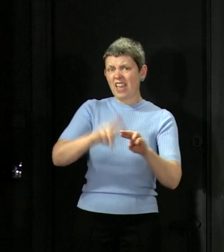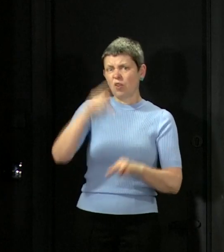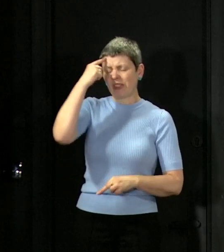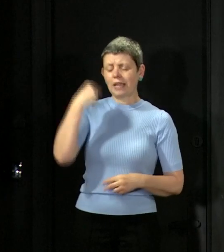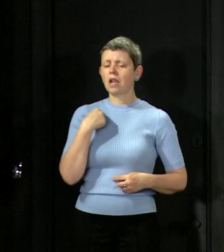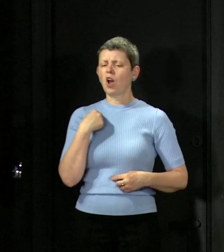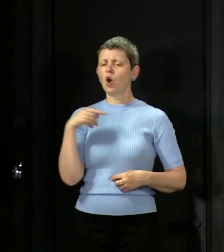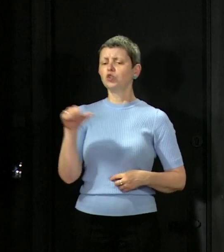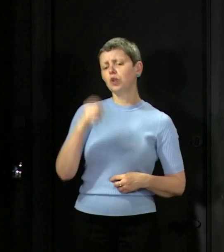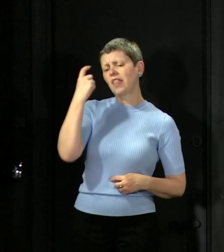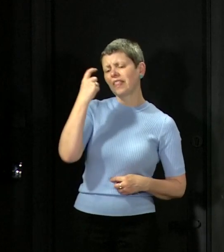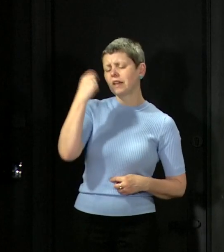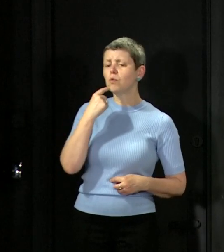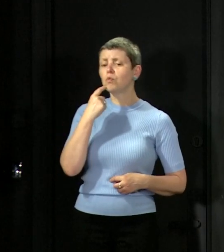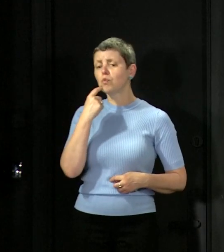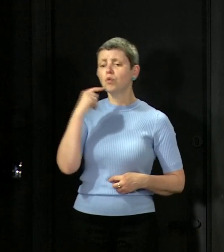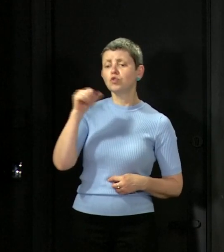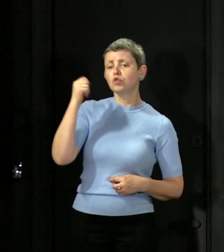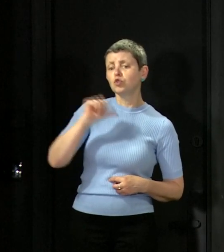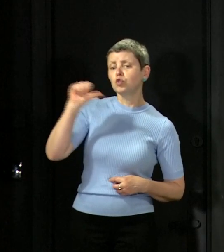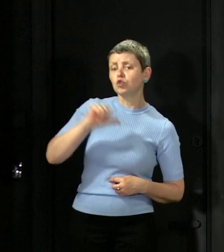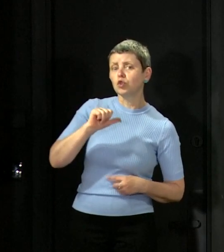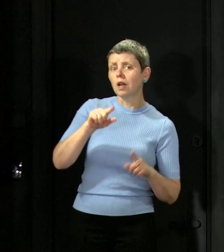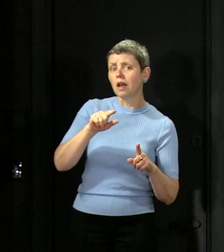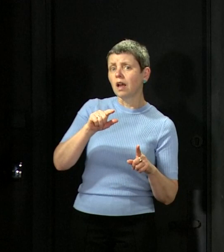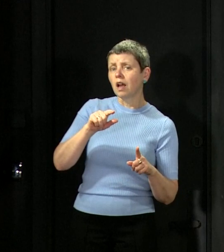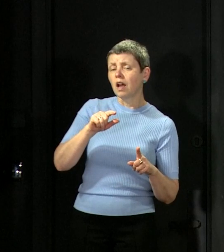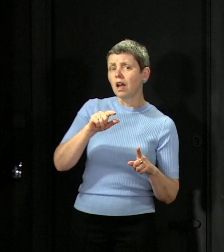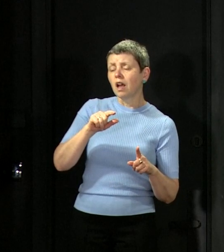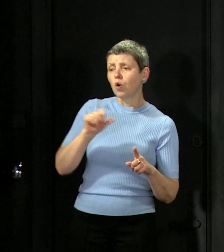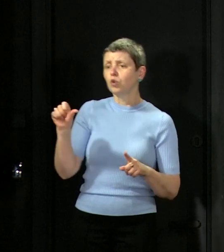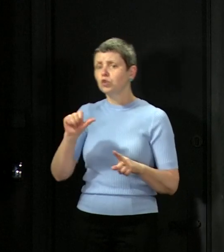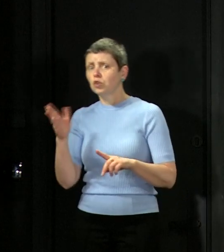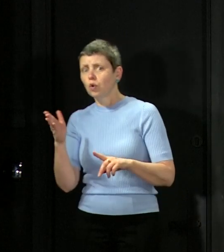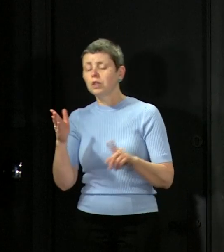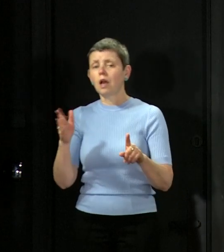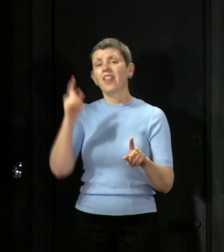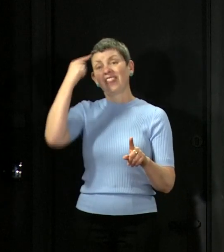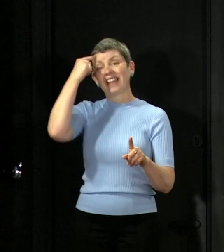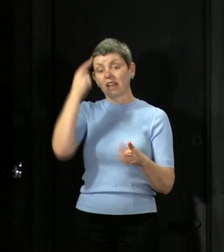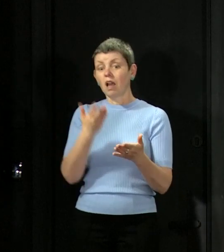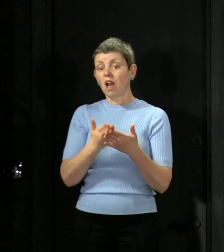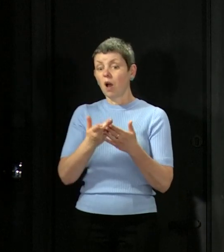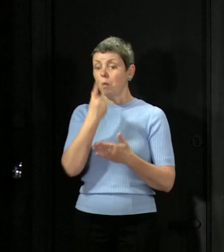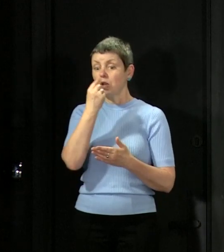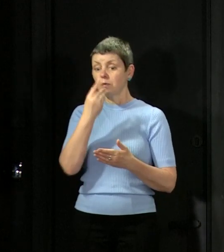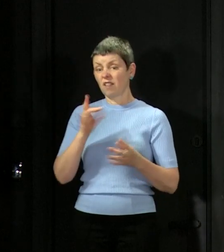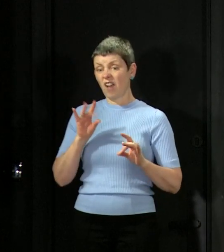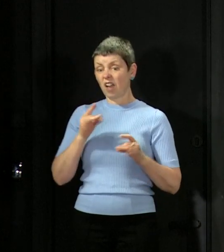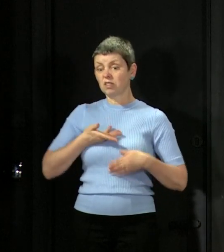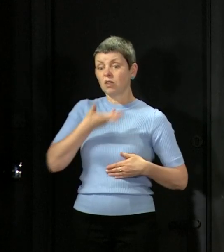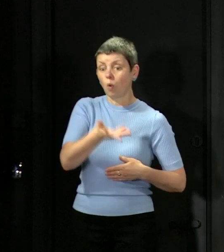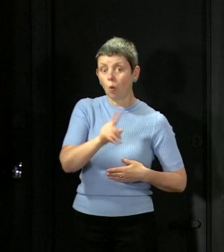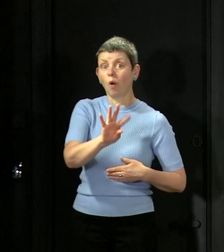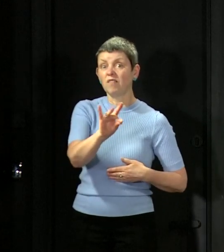this weekend, consider whether you might, in doing that, be providing that bridge for the virus to jump across. And my